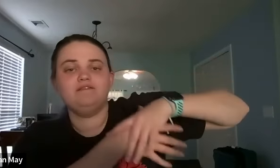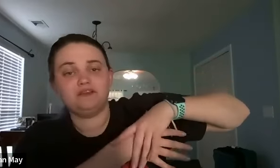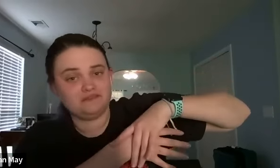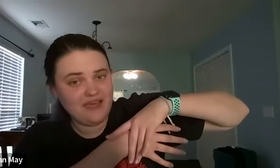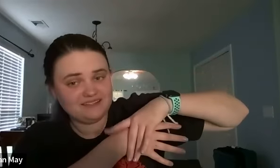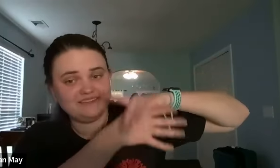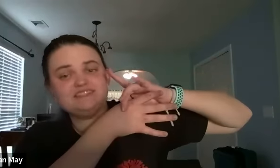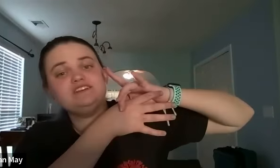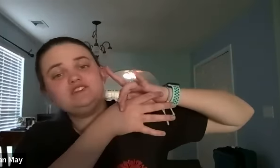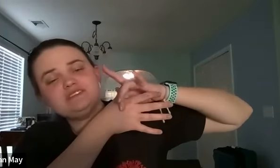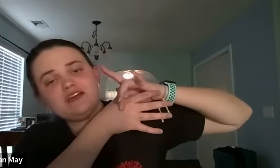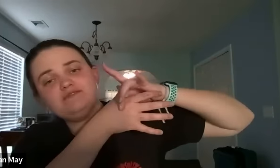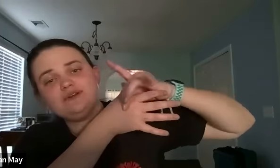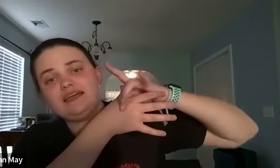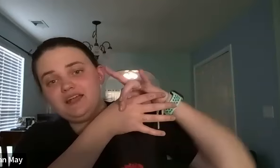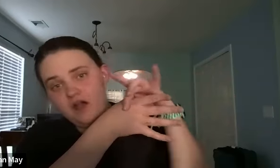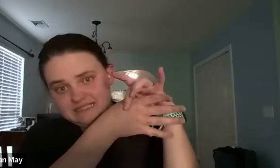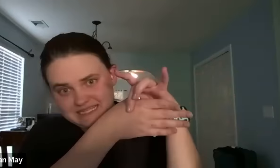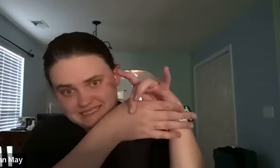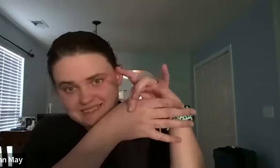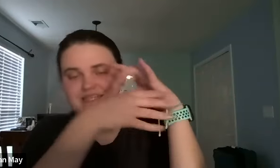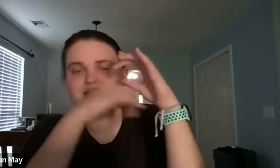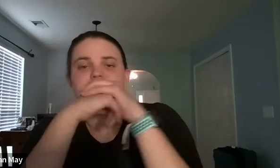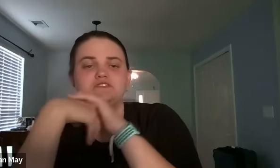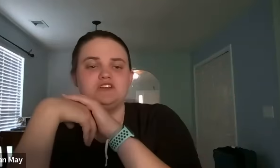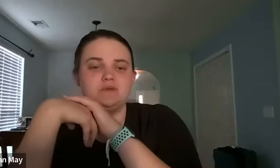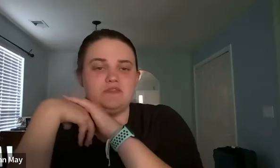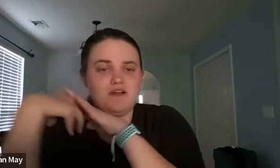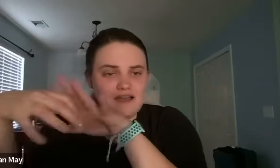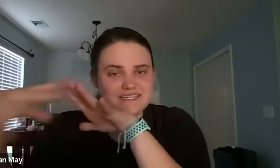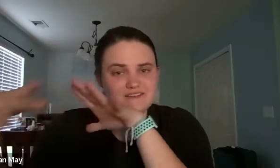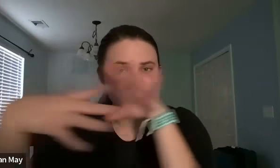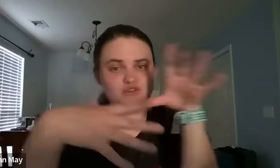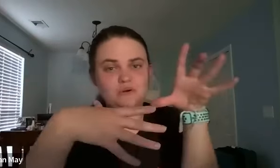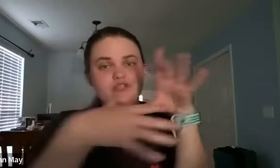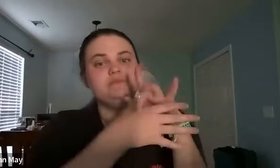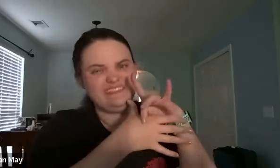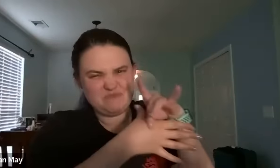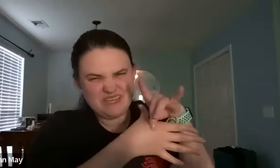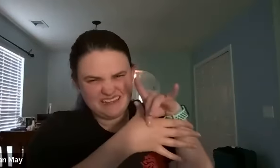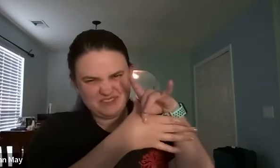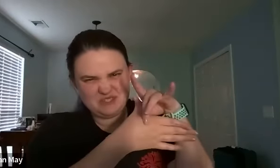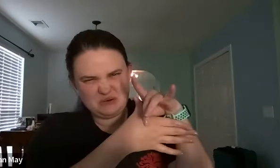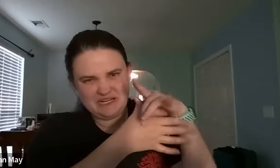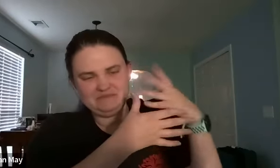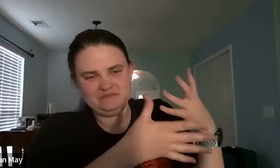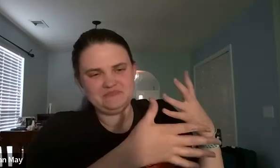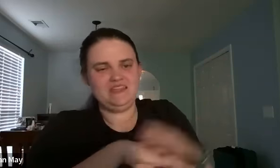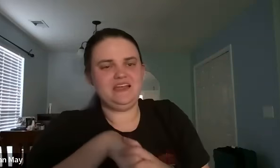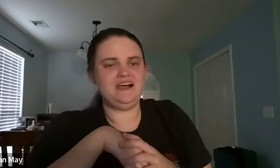Fun fact, this is also the sign for like content. So if you're talking about the content of the story, you'd be like the meat of the story.